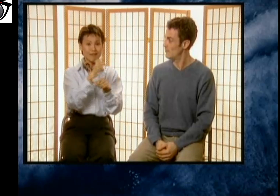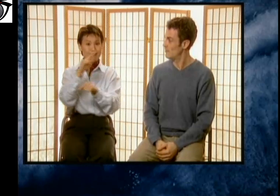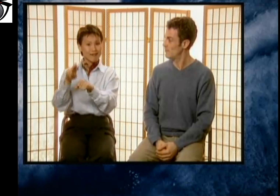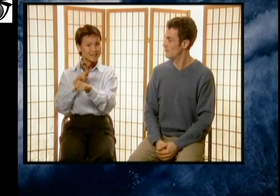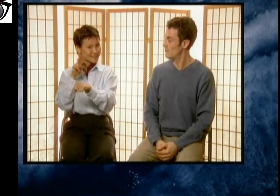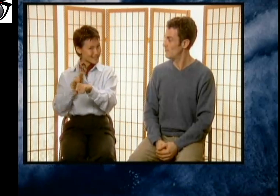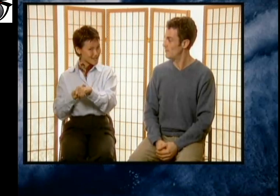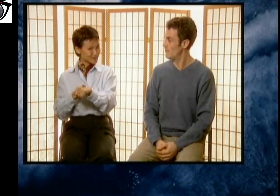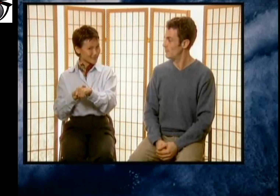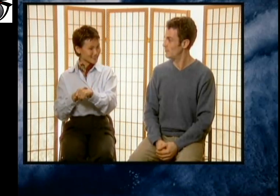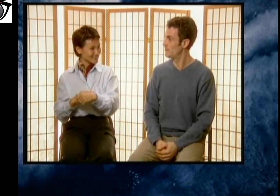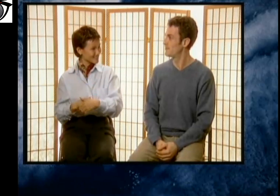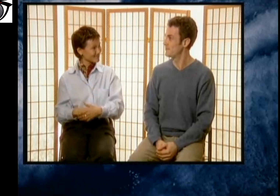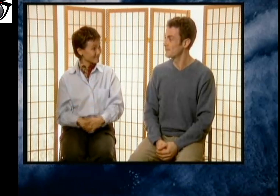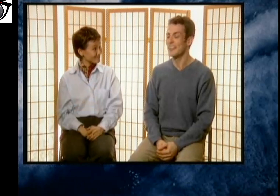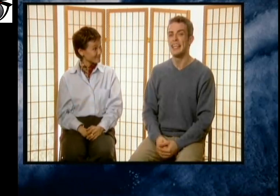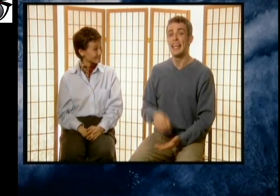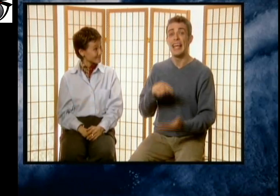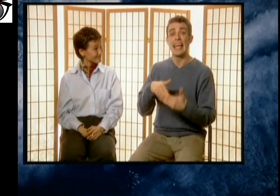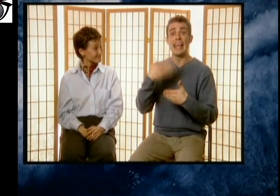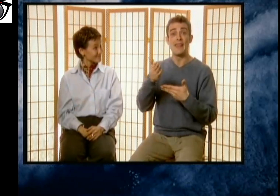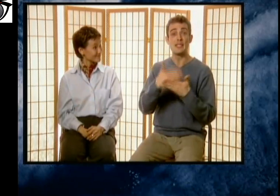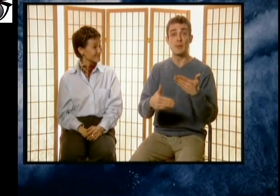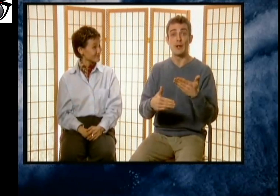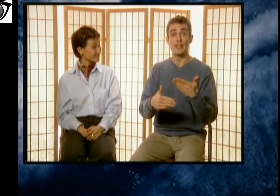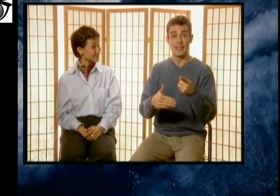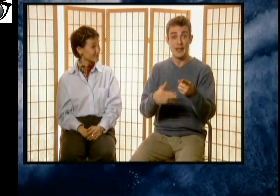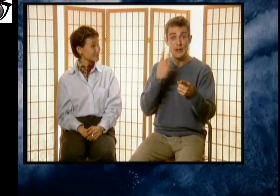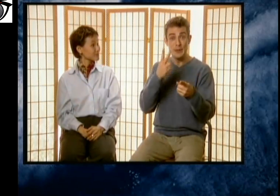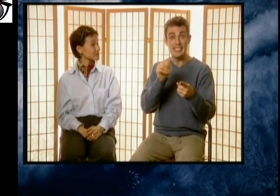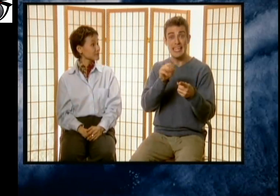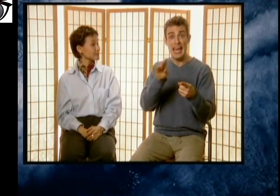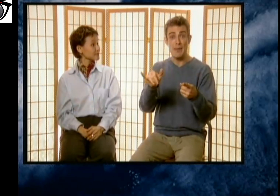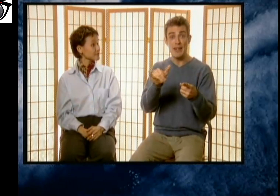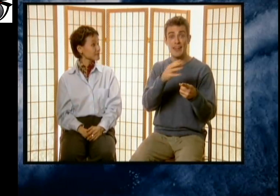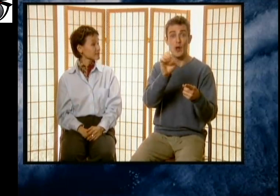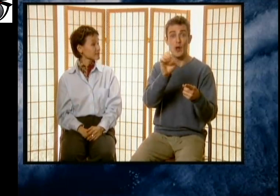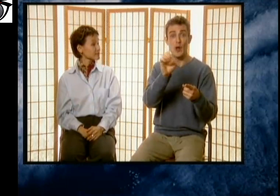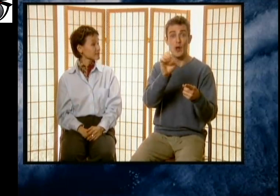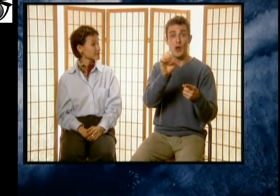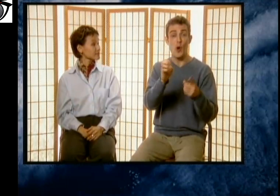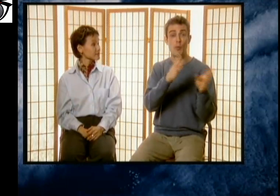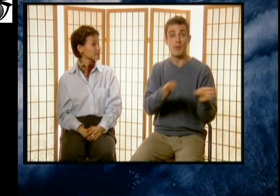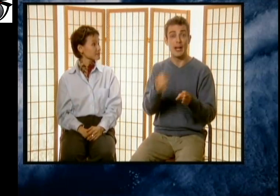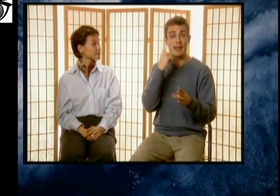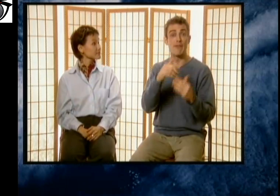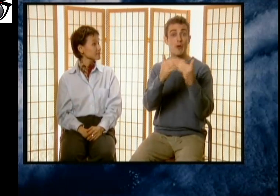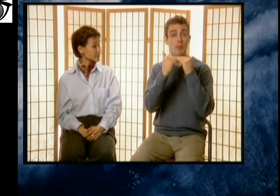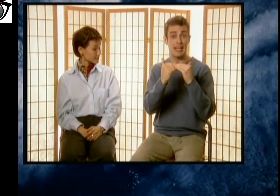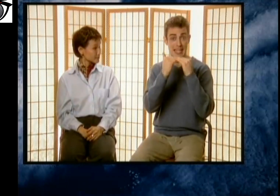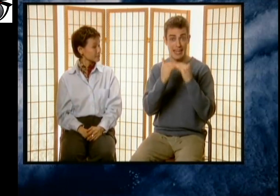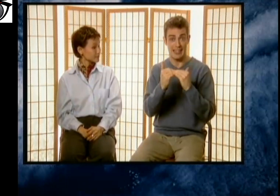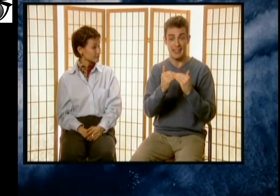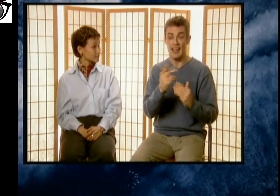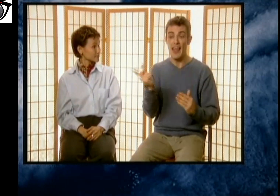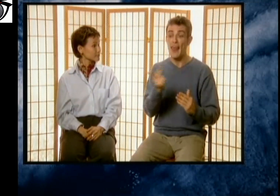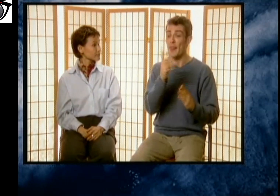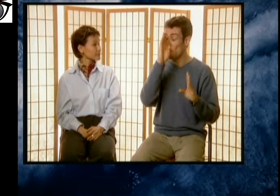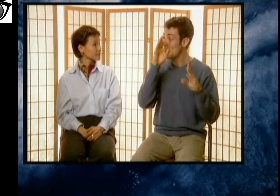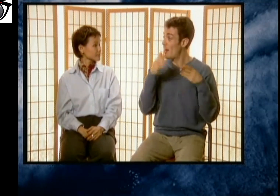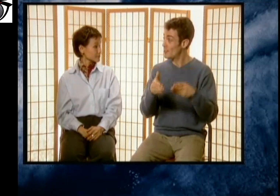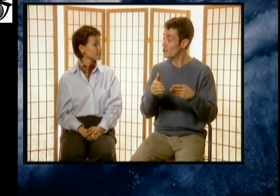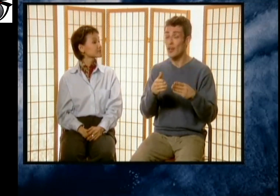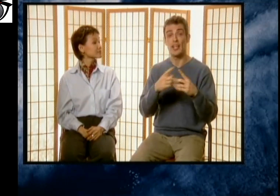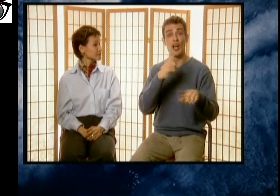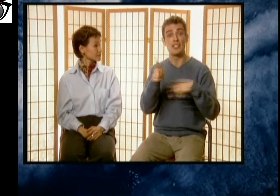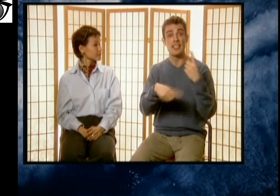learn correctly and naturally. In this part, you'll see Amy and Nicole preparing for a picnic.